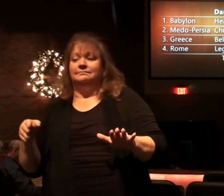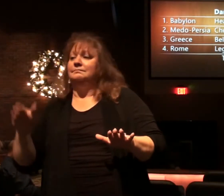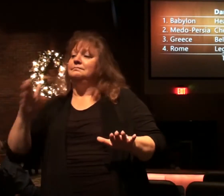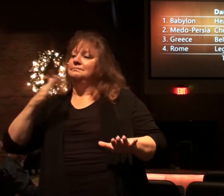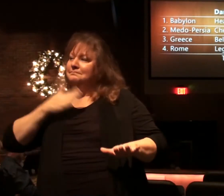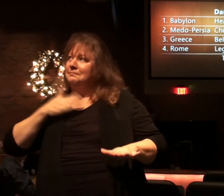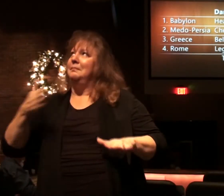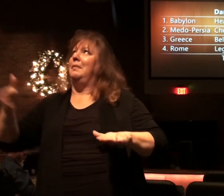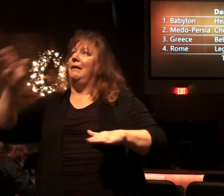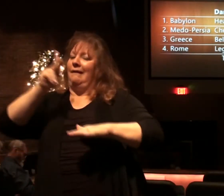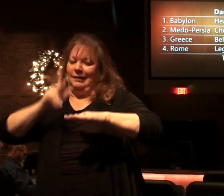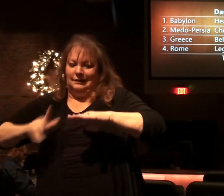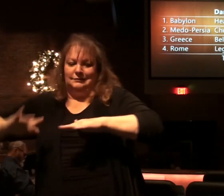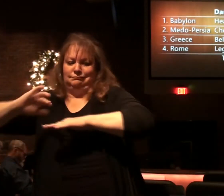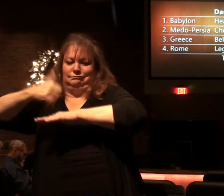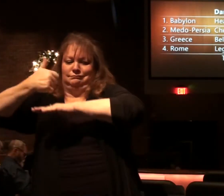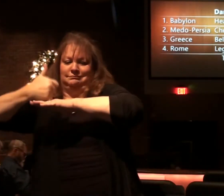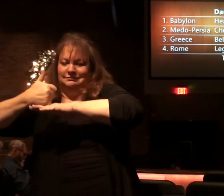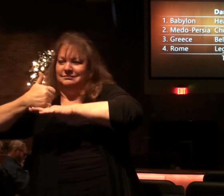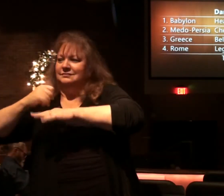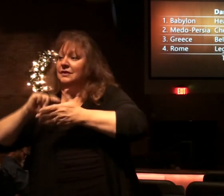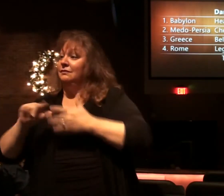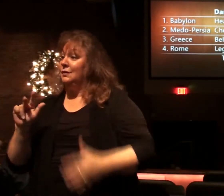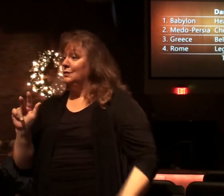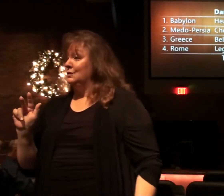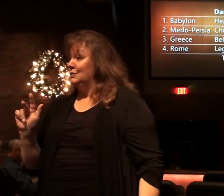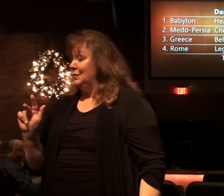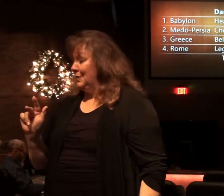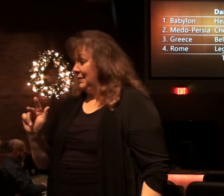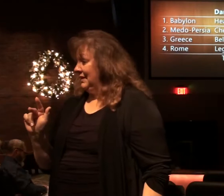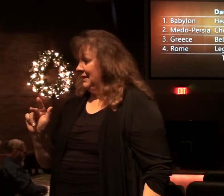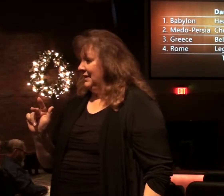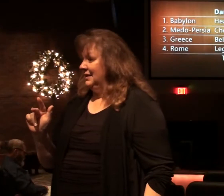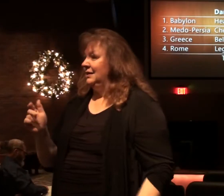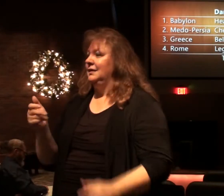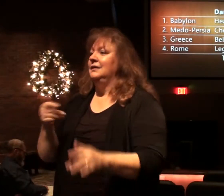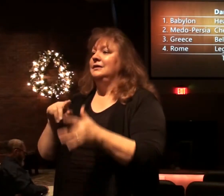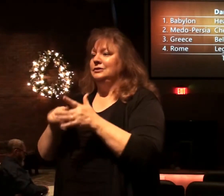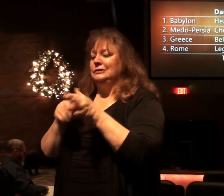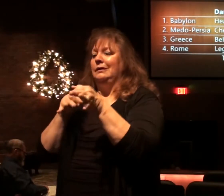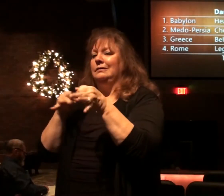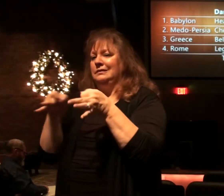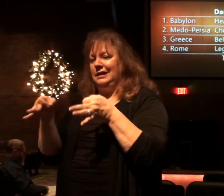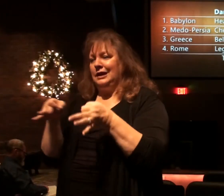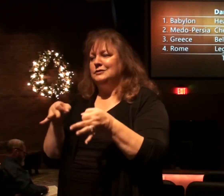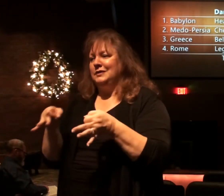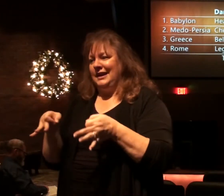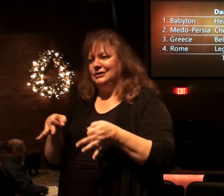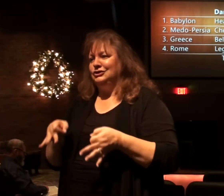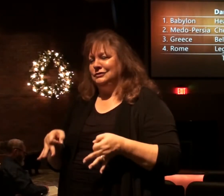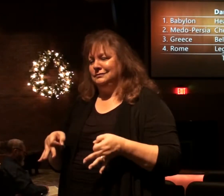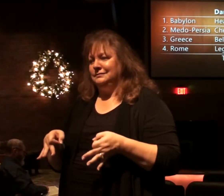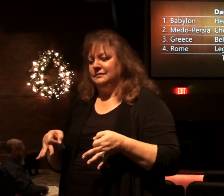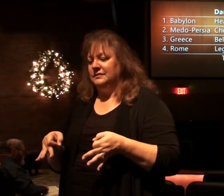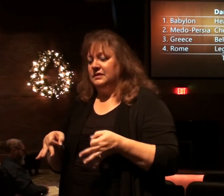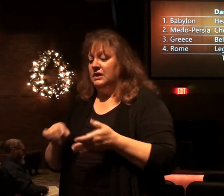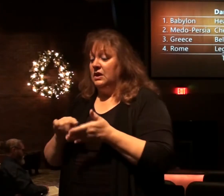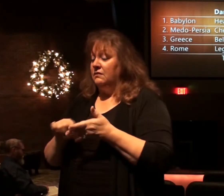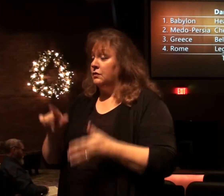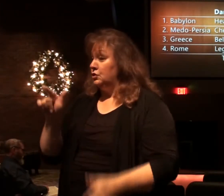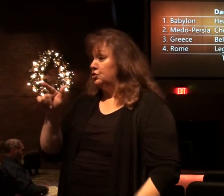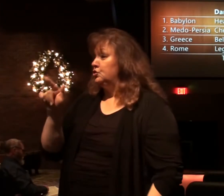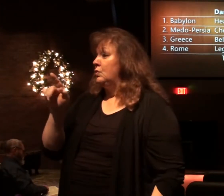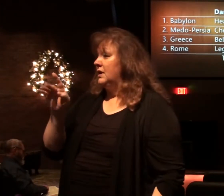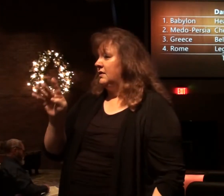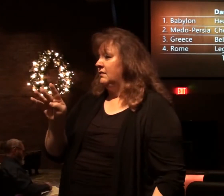kingdom. So verse 23 starts the explanation. Verse 24,